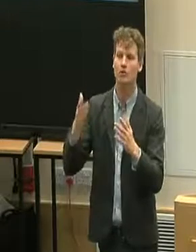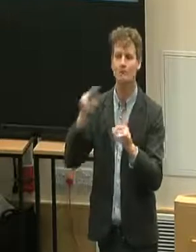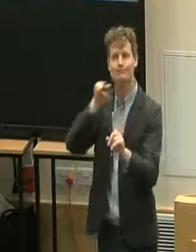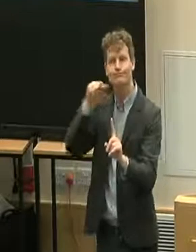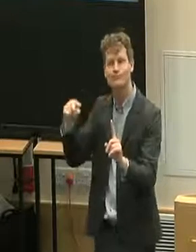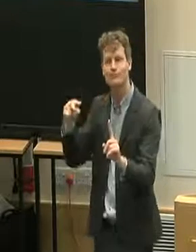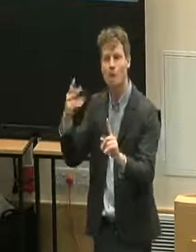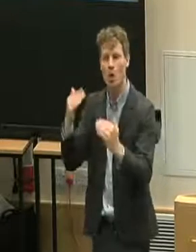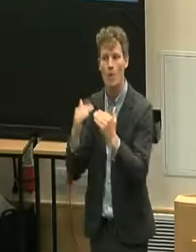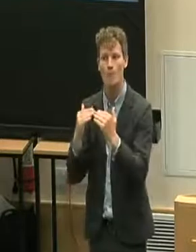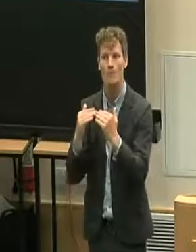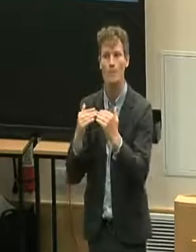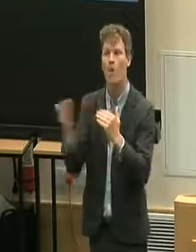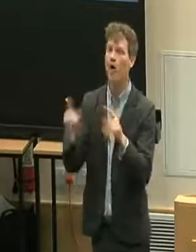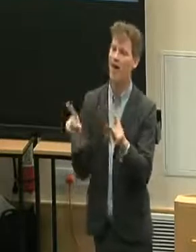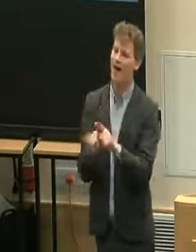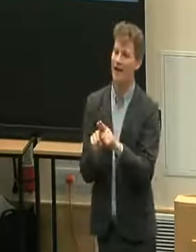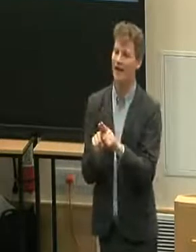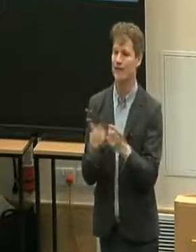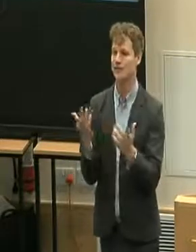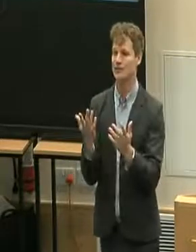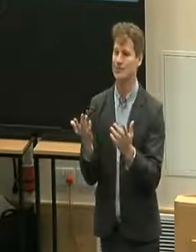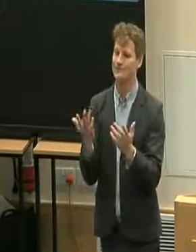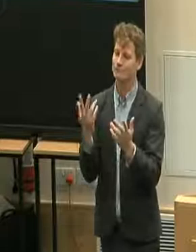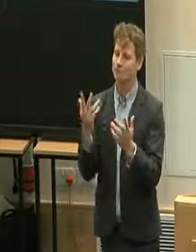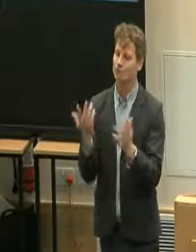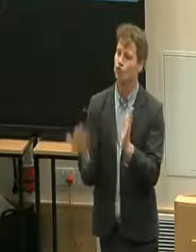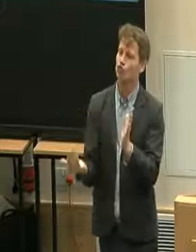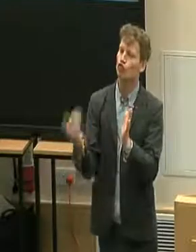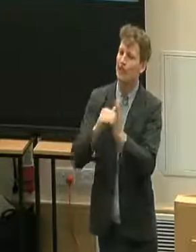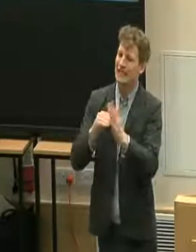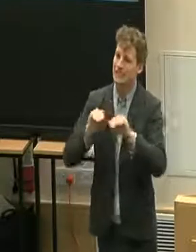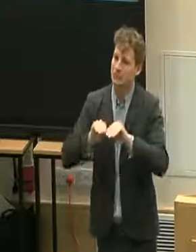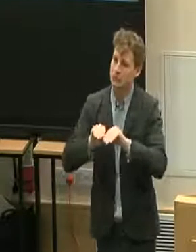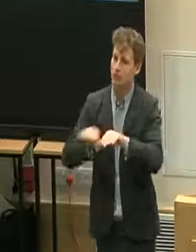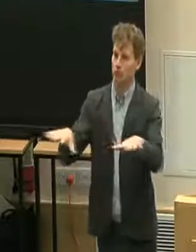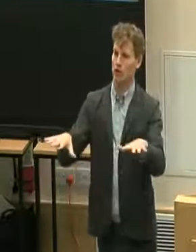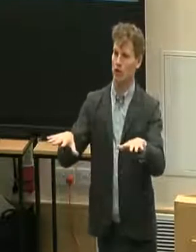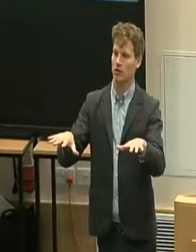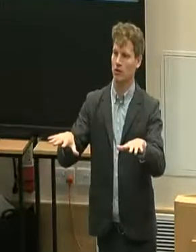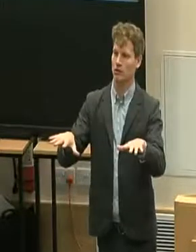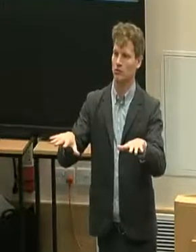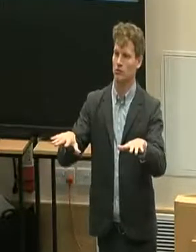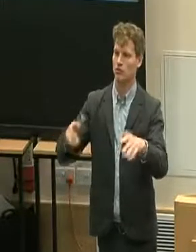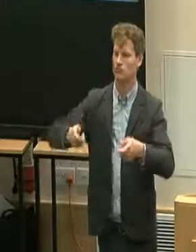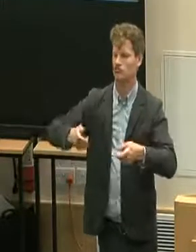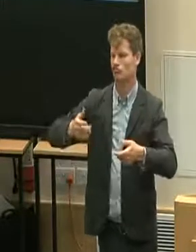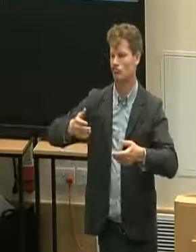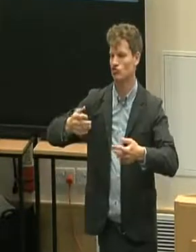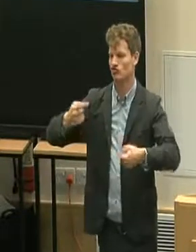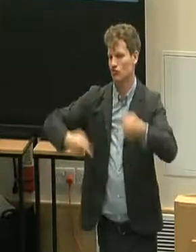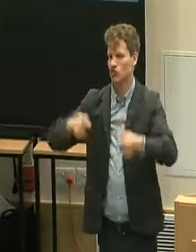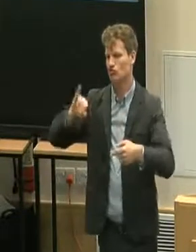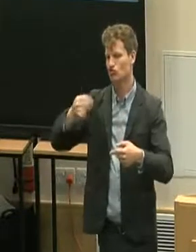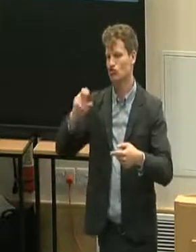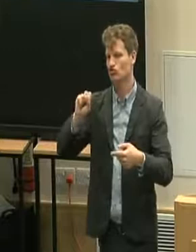redistributive equality or redistributive justice. These equalities are